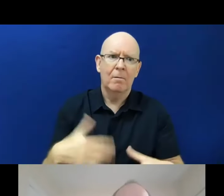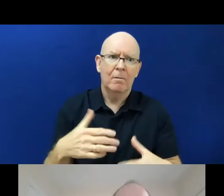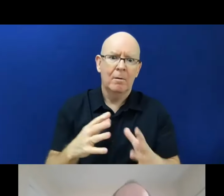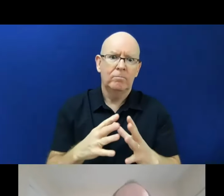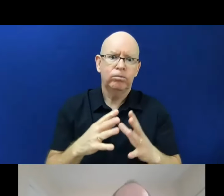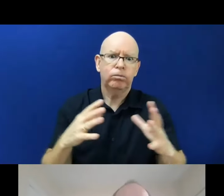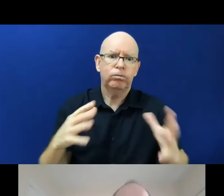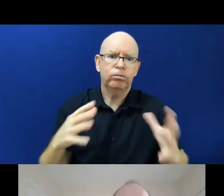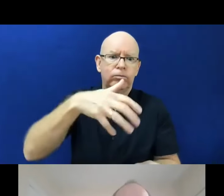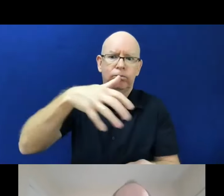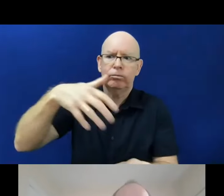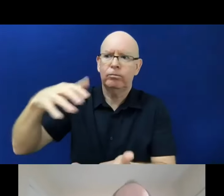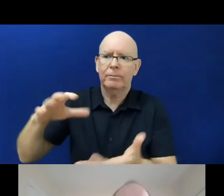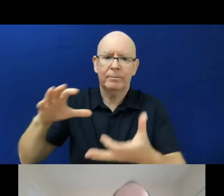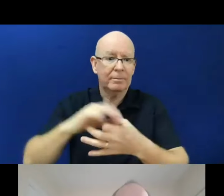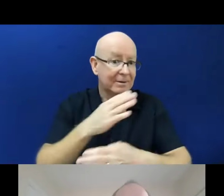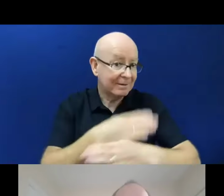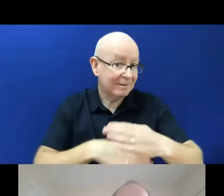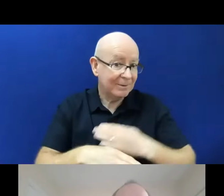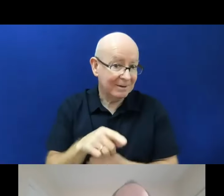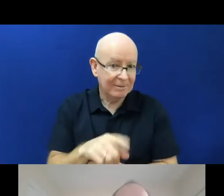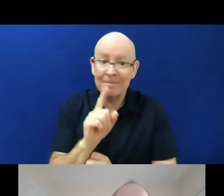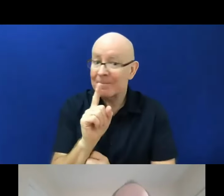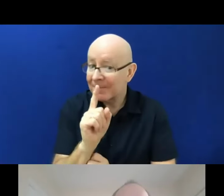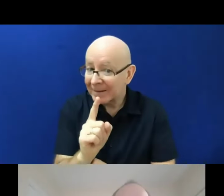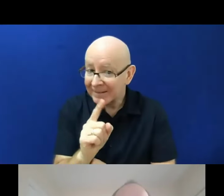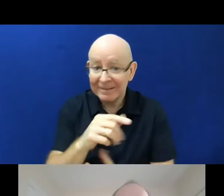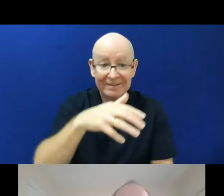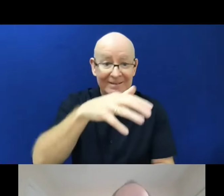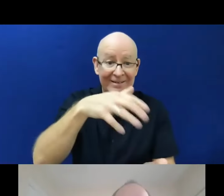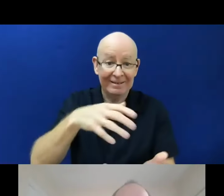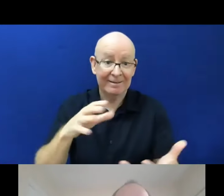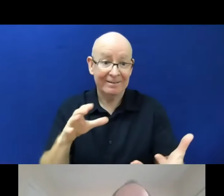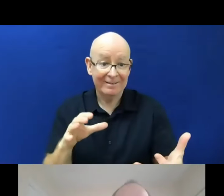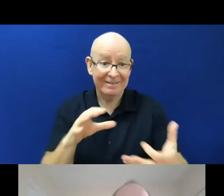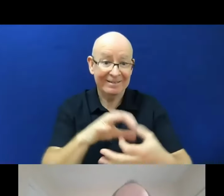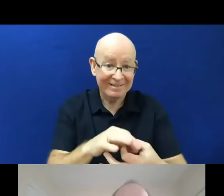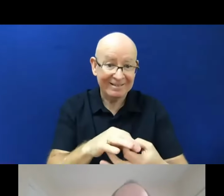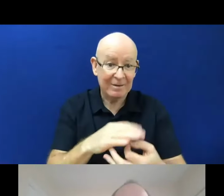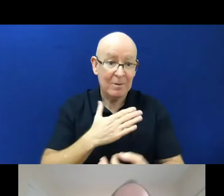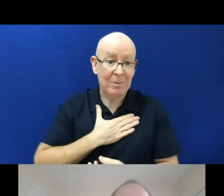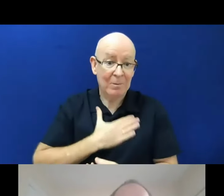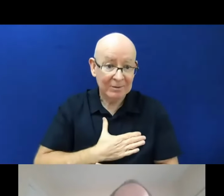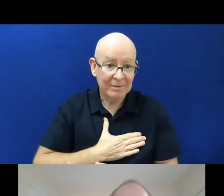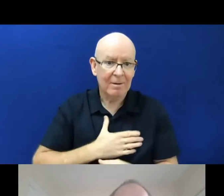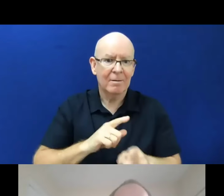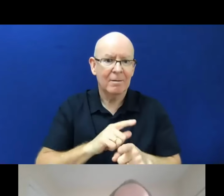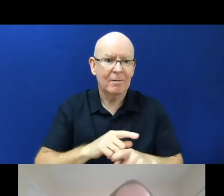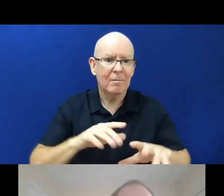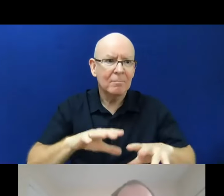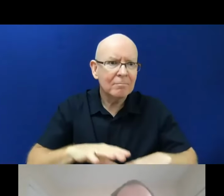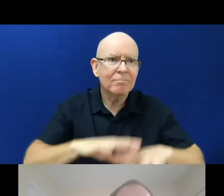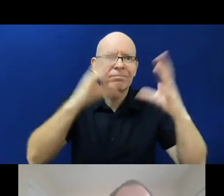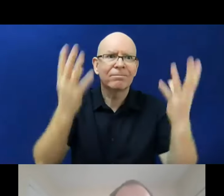strategy. So when we look at the different big departments, we see that the Department for Education,